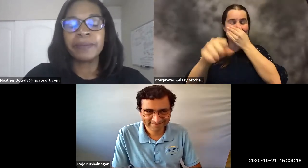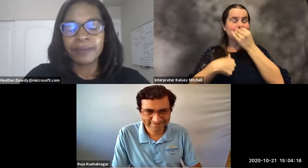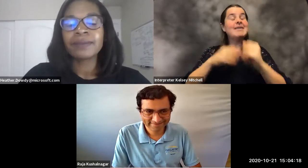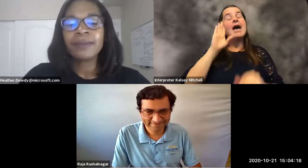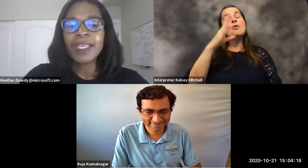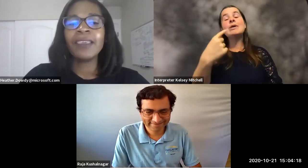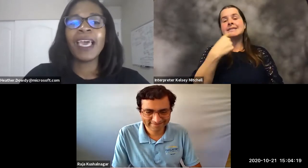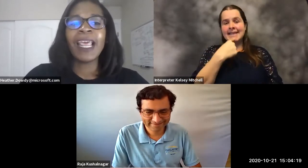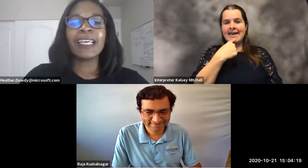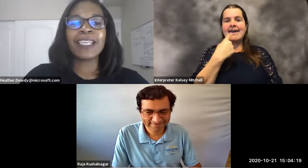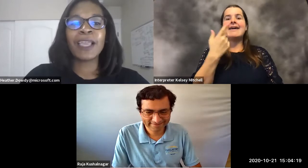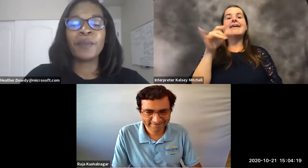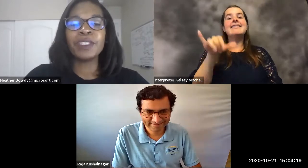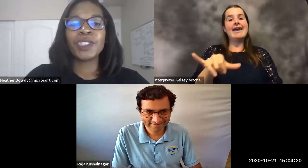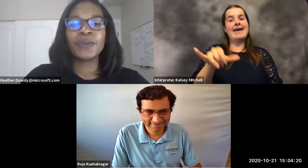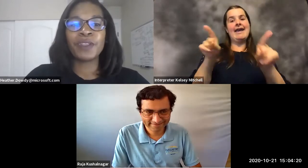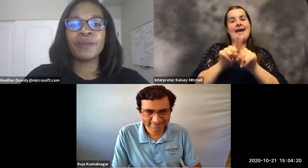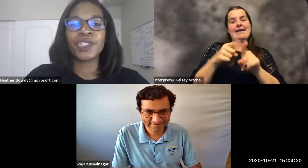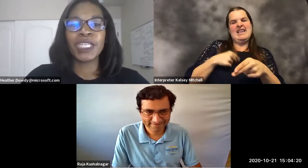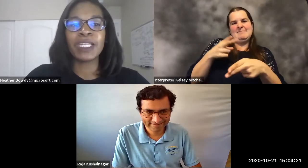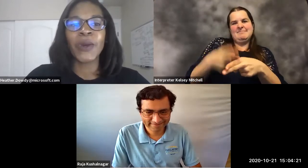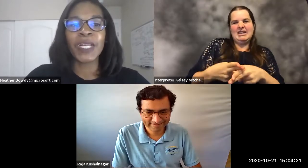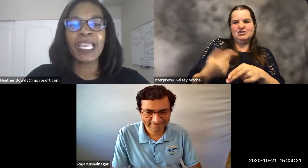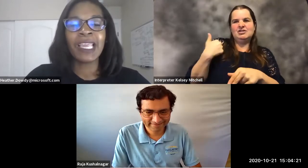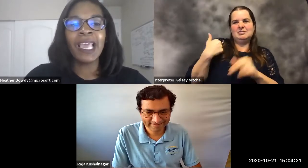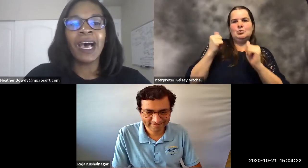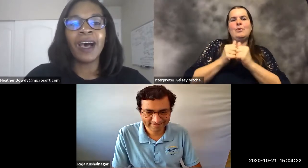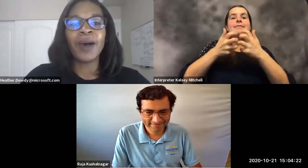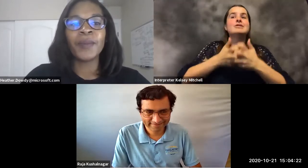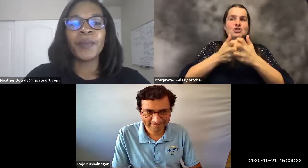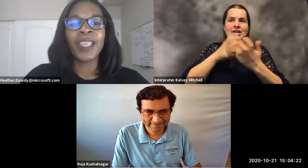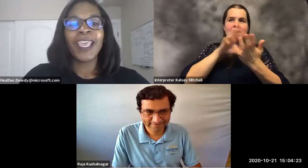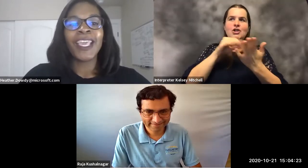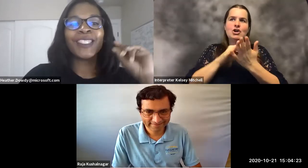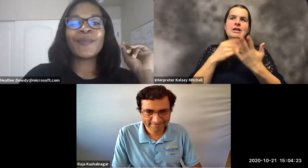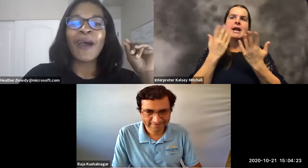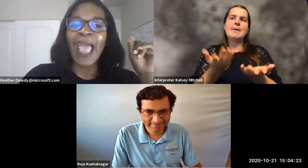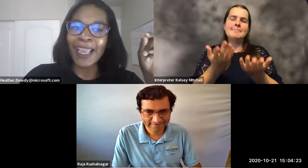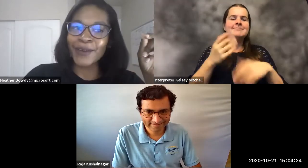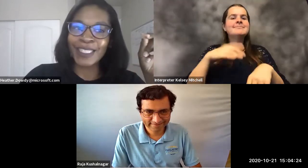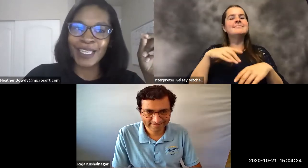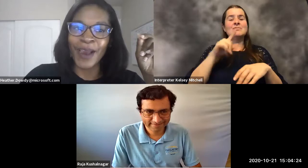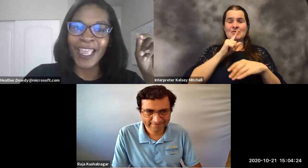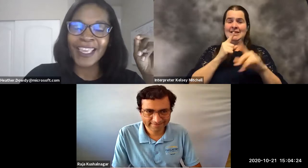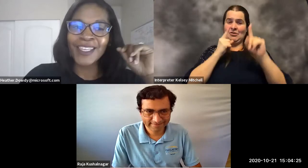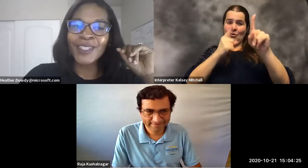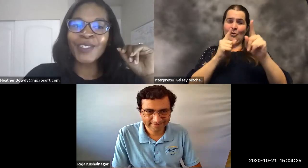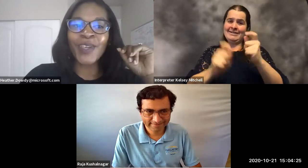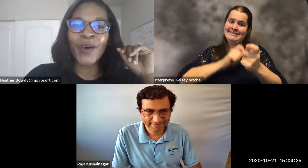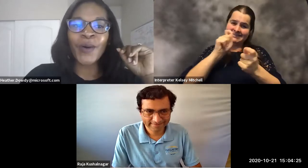say that, as I mentioned with machine learning, it's about accuracy,